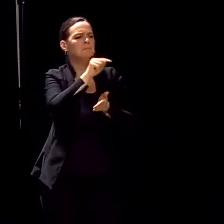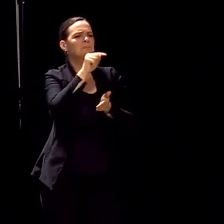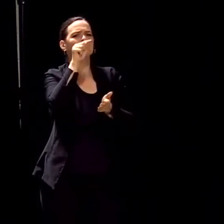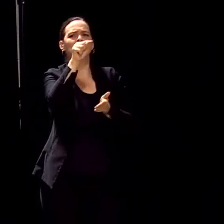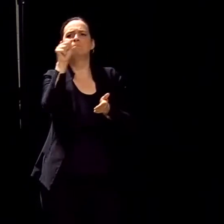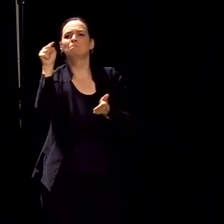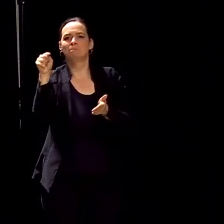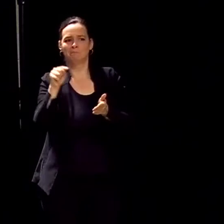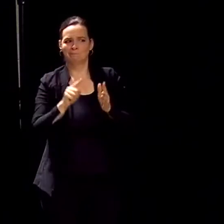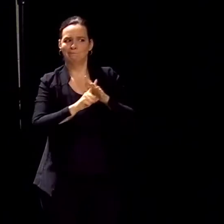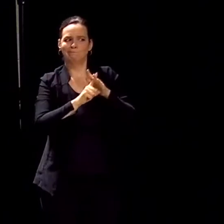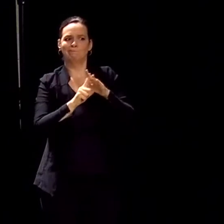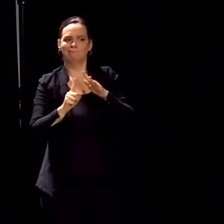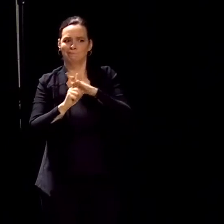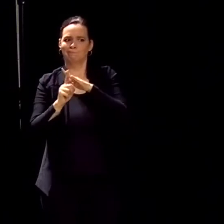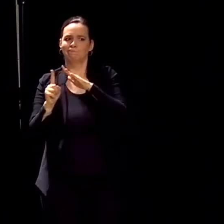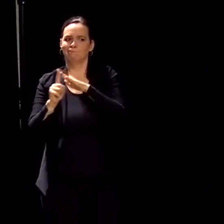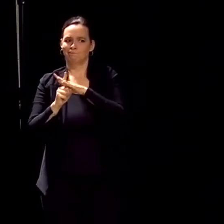heart every time I see one.